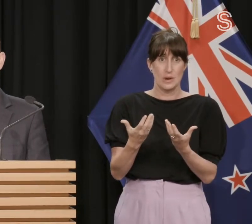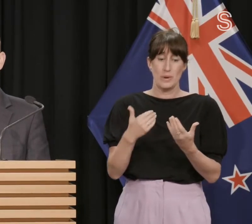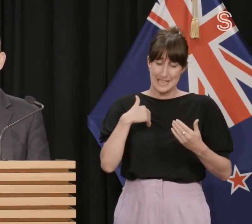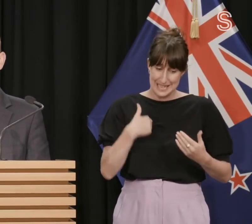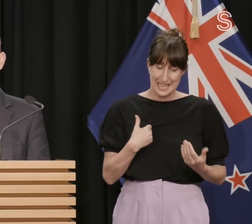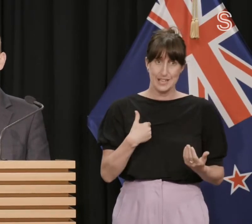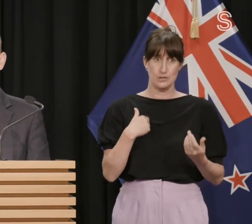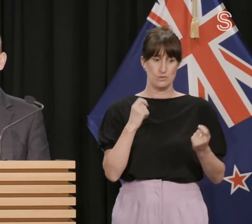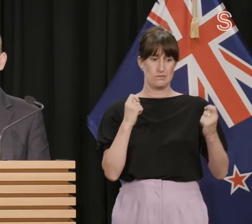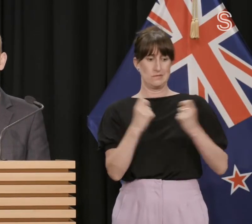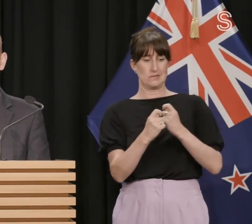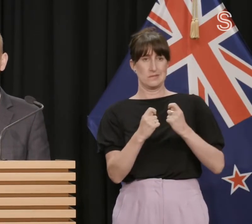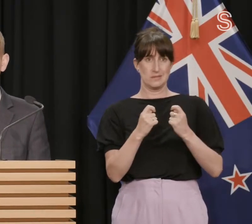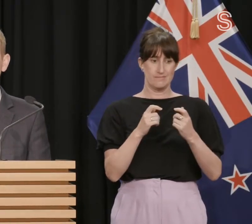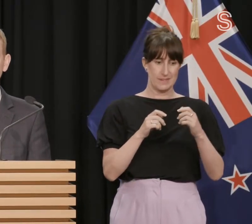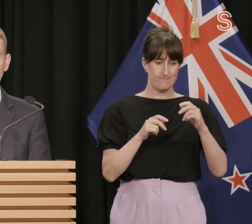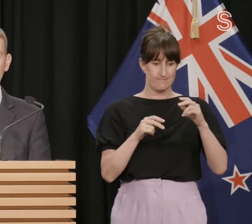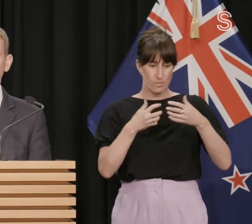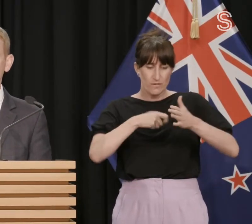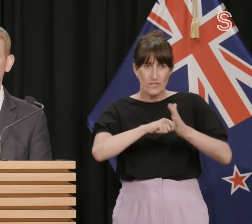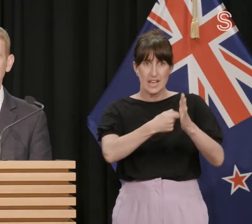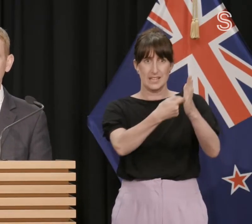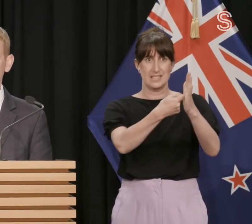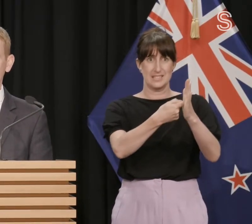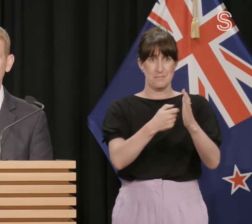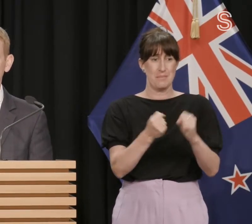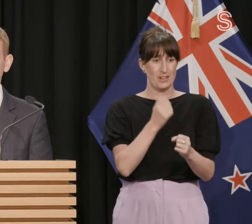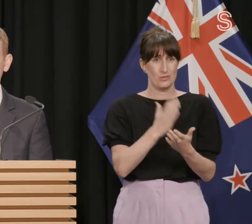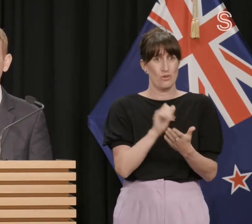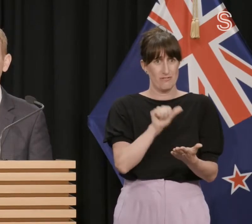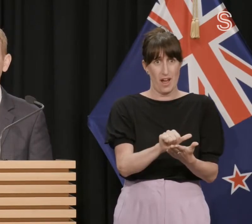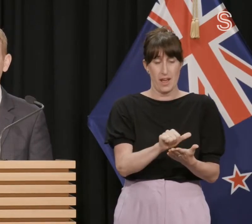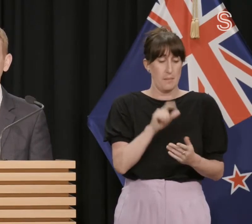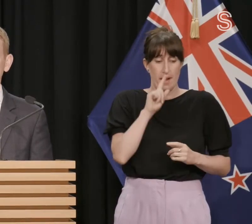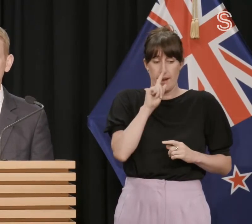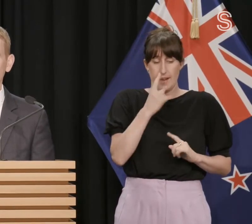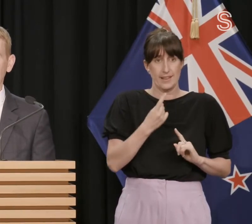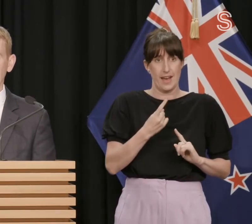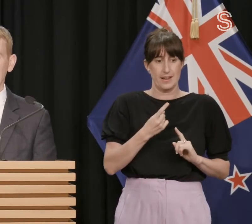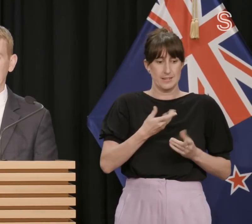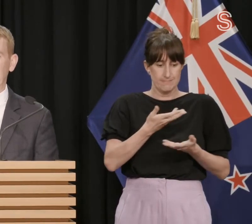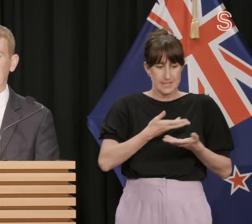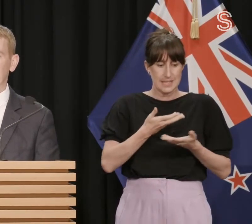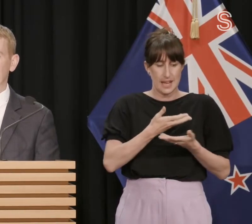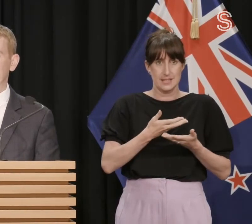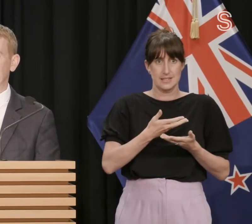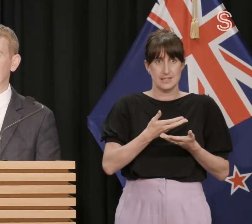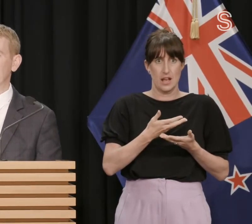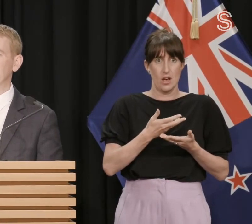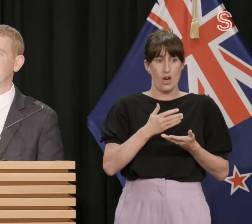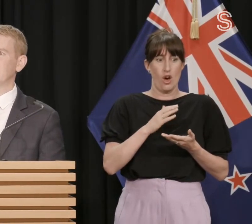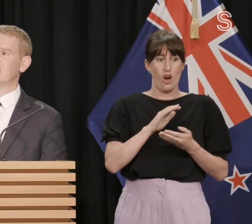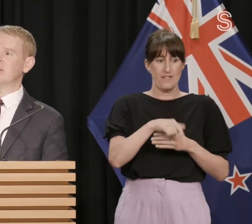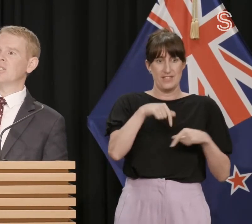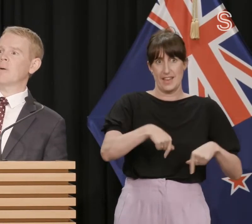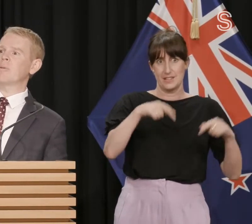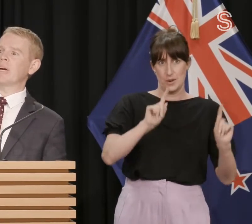to make sure that we've got those reforms right, and I'm not going to preempt the decisions, the discussions that we're going to have around that area.